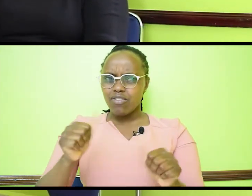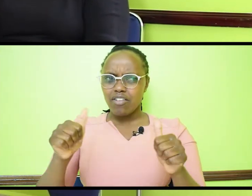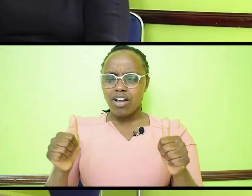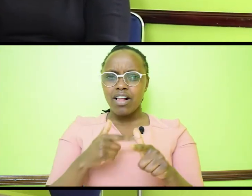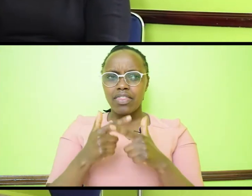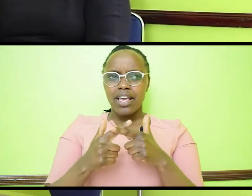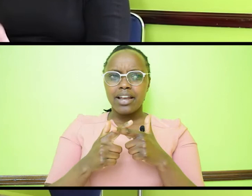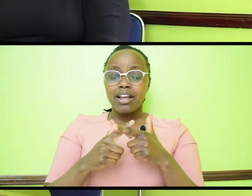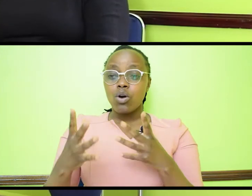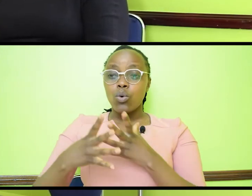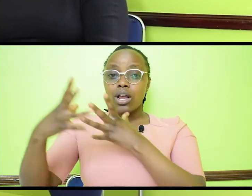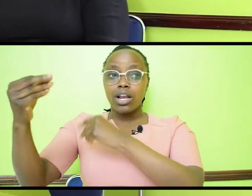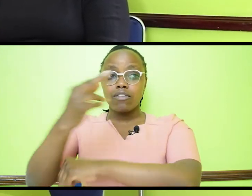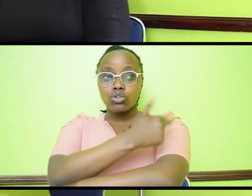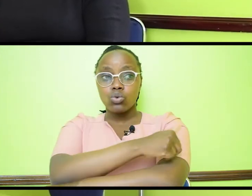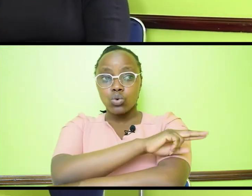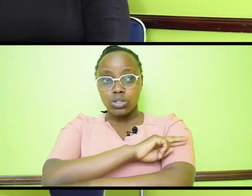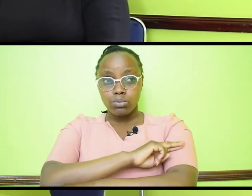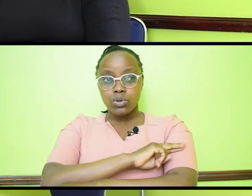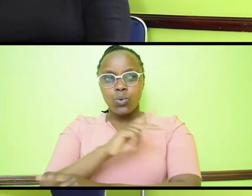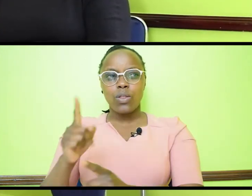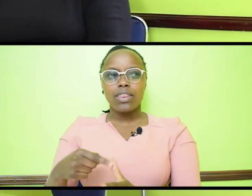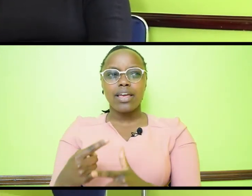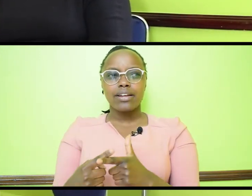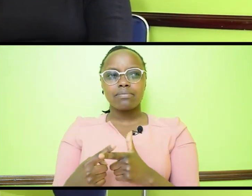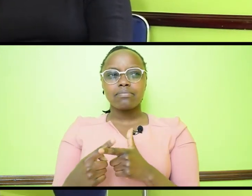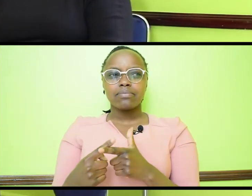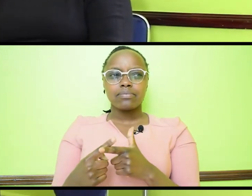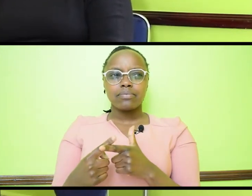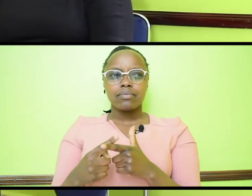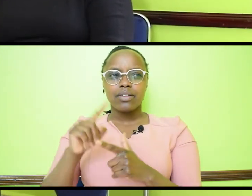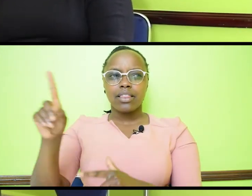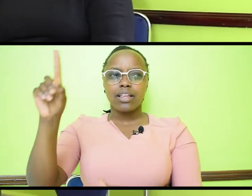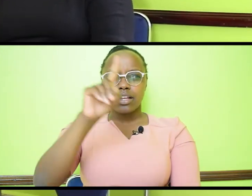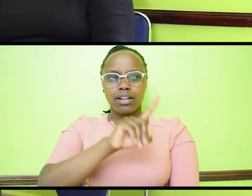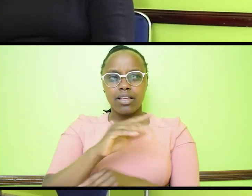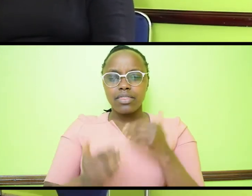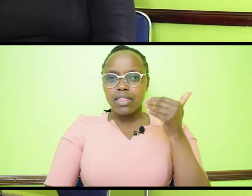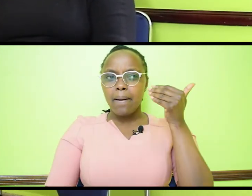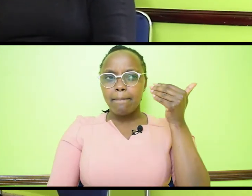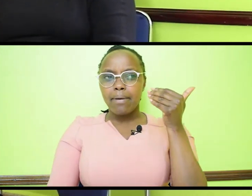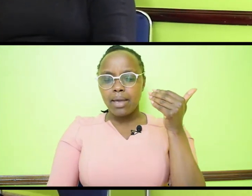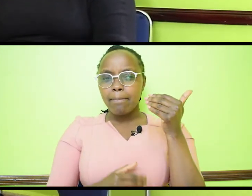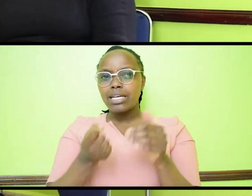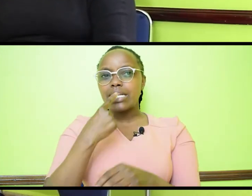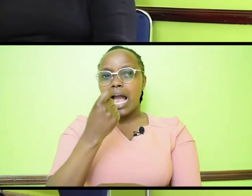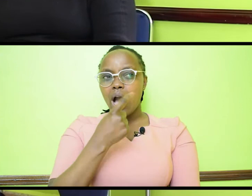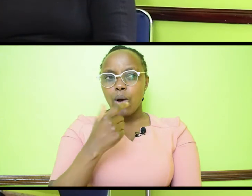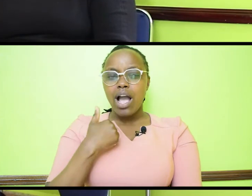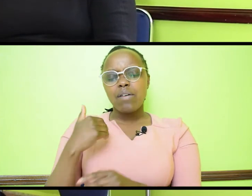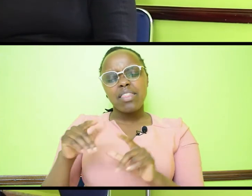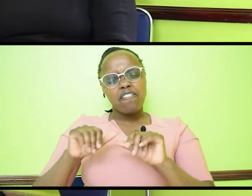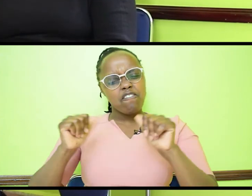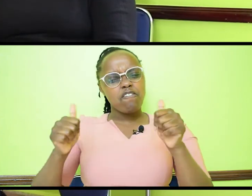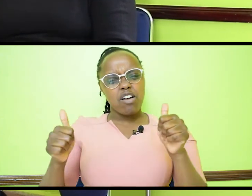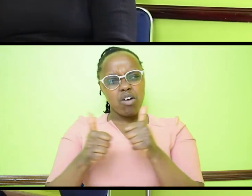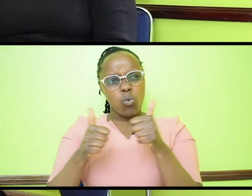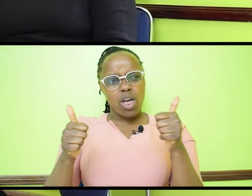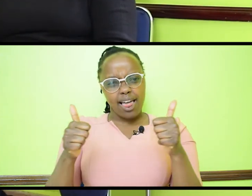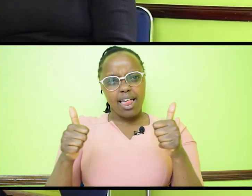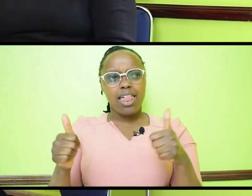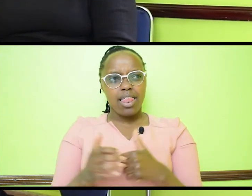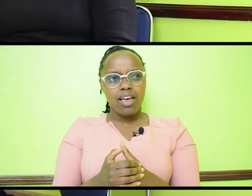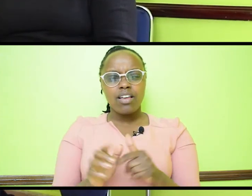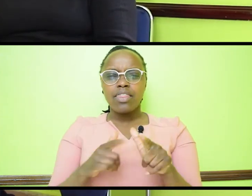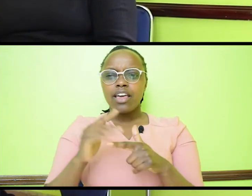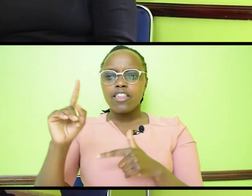fine. After we left Hosi, the day the baby took the dawas and he was fine. He